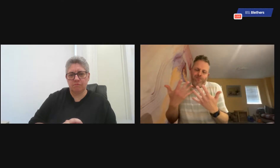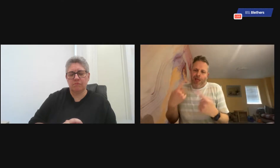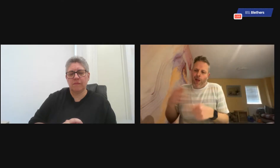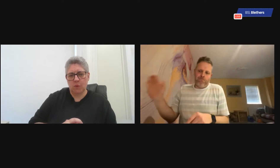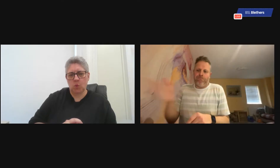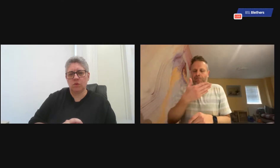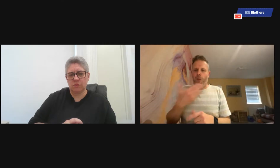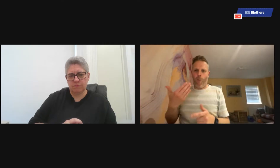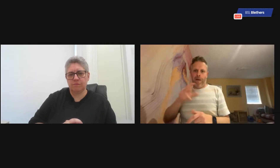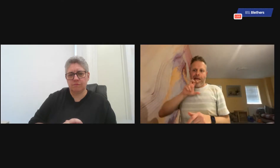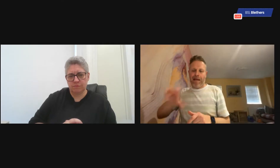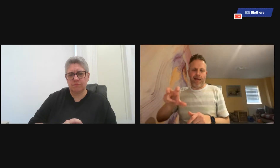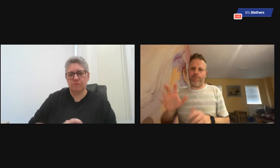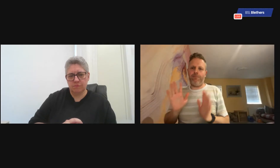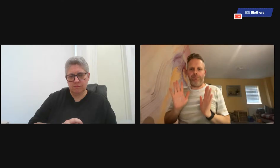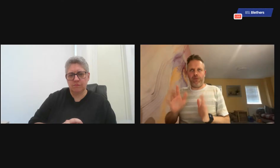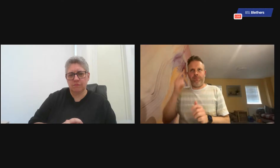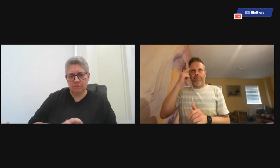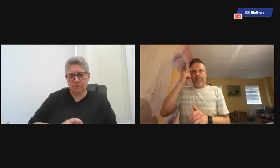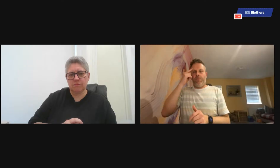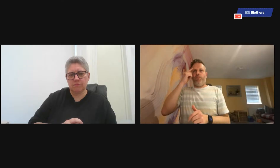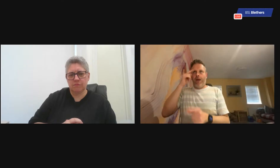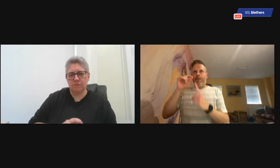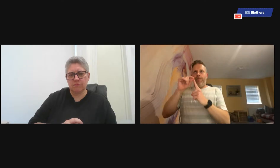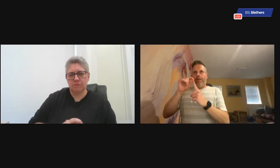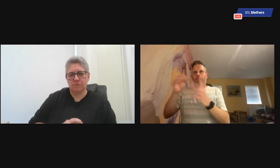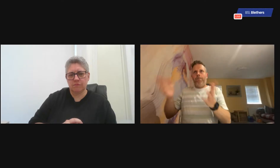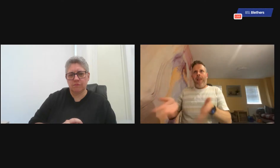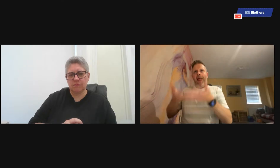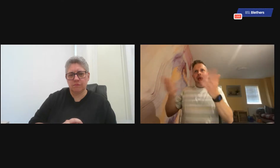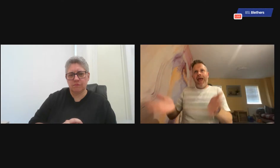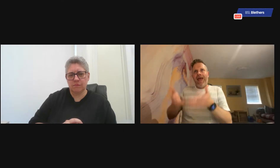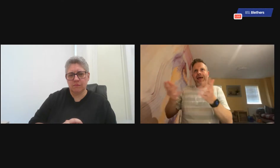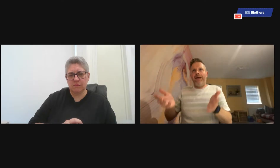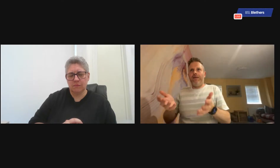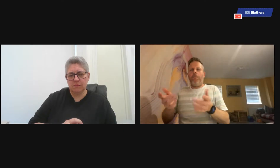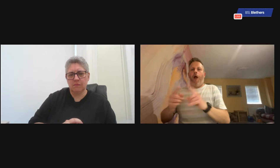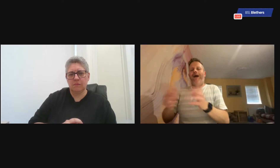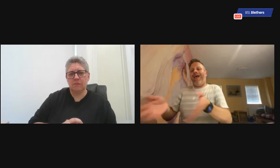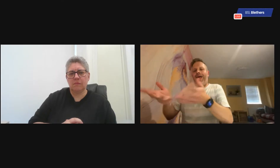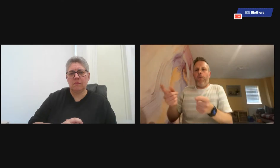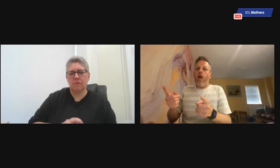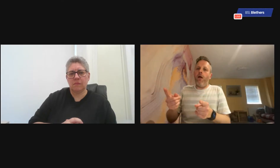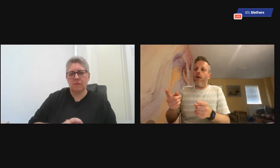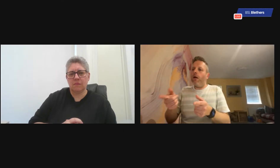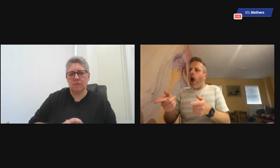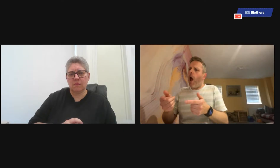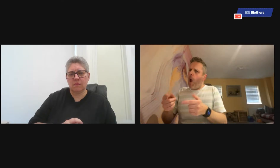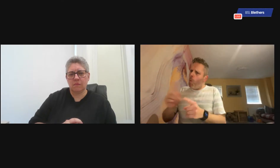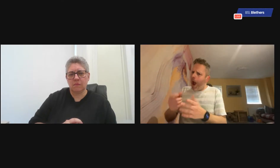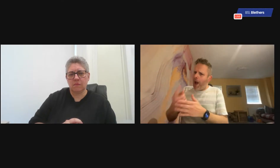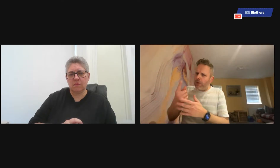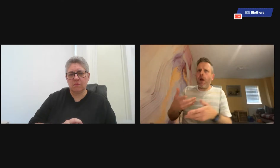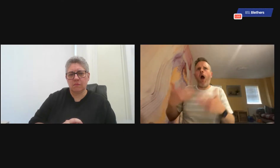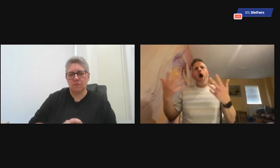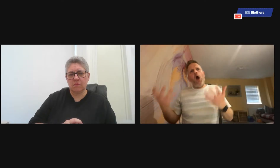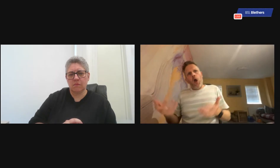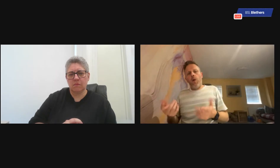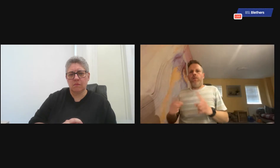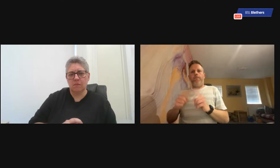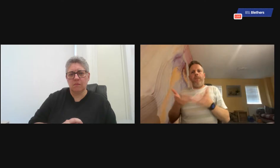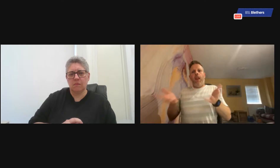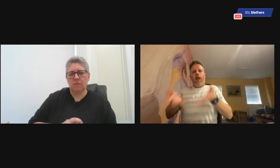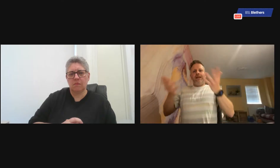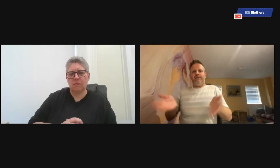child's behaviour isn't the best. Of course, you're not allowed to smack a child or, have any abuse